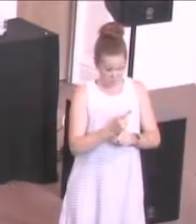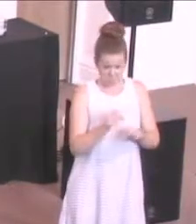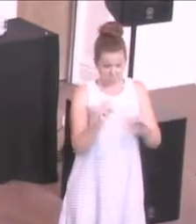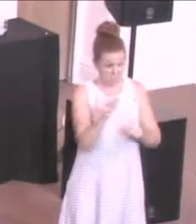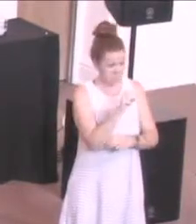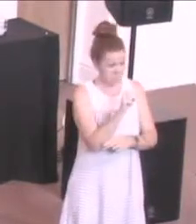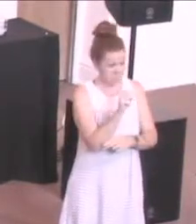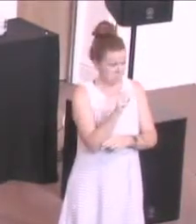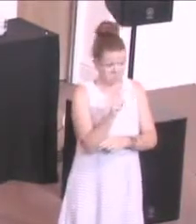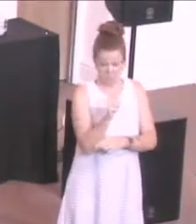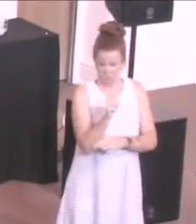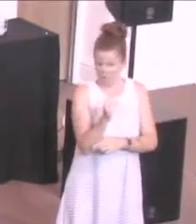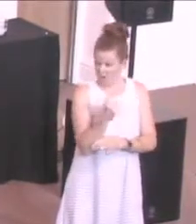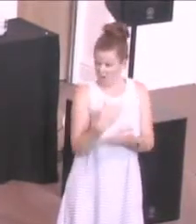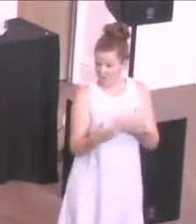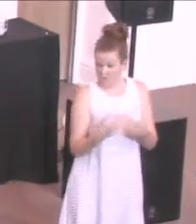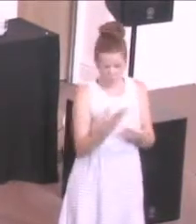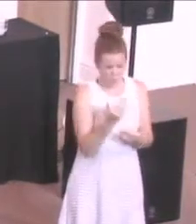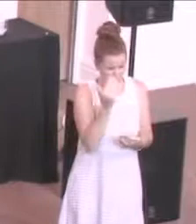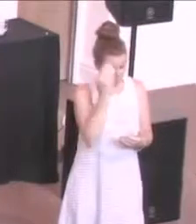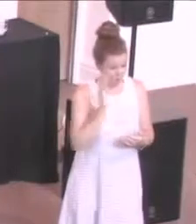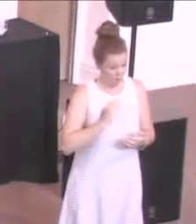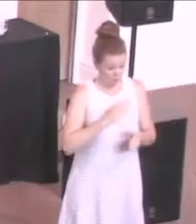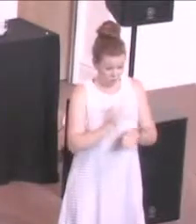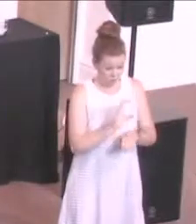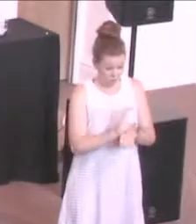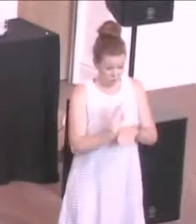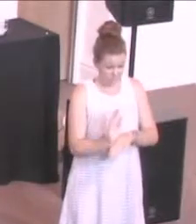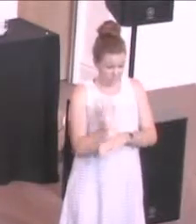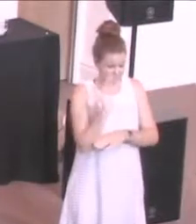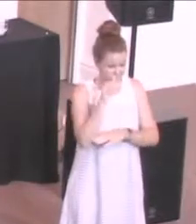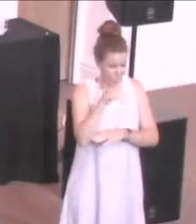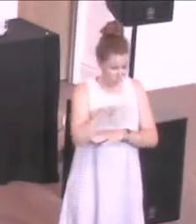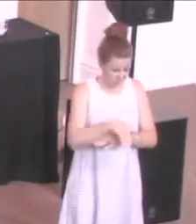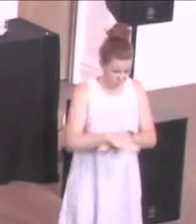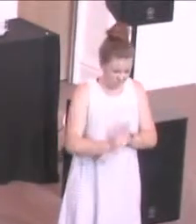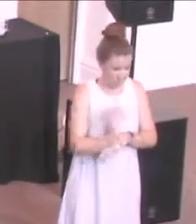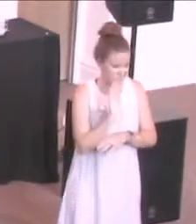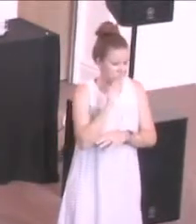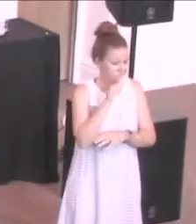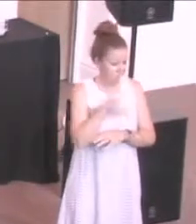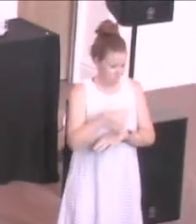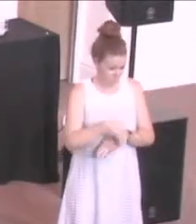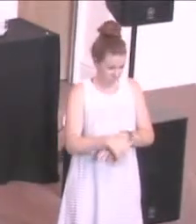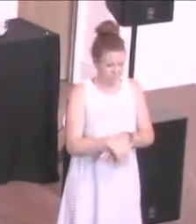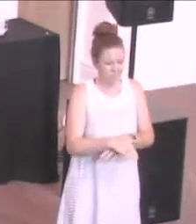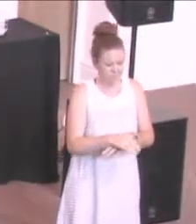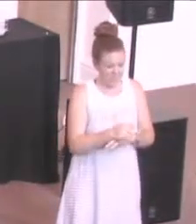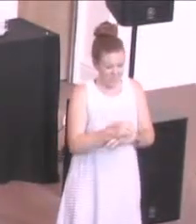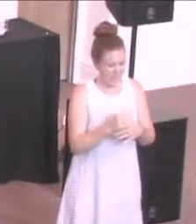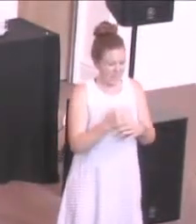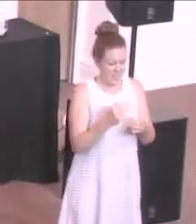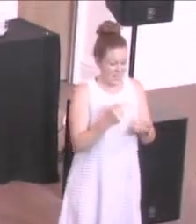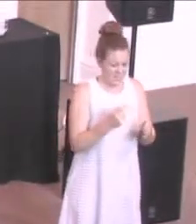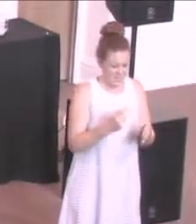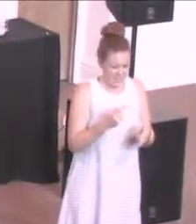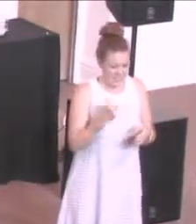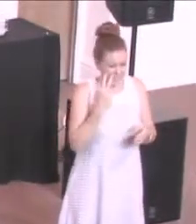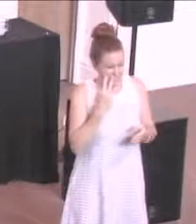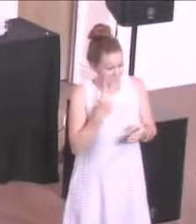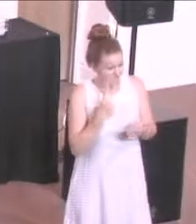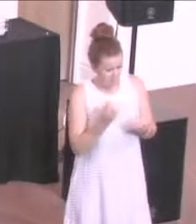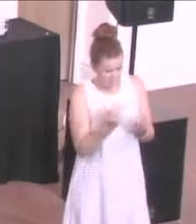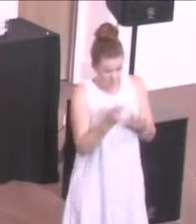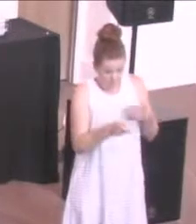No matter what, you know, our church goes up and down like all of them, but we're always seeing him at work. We're seeing people